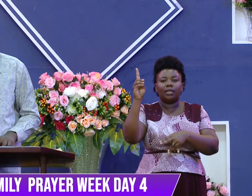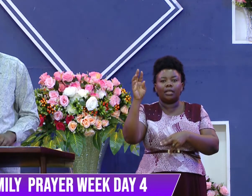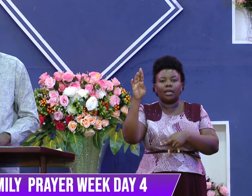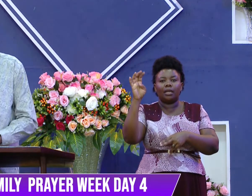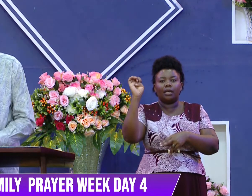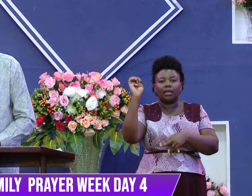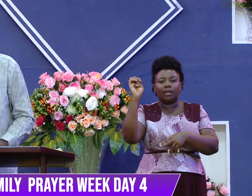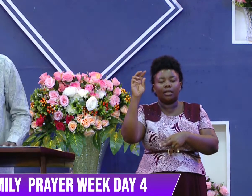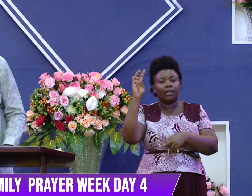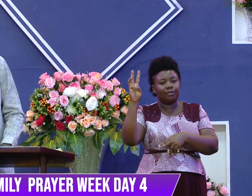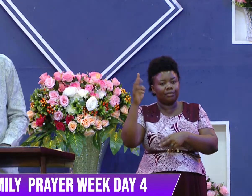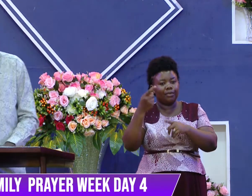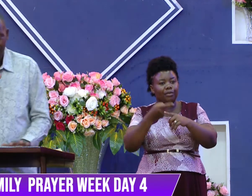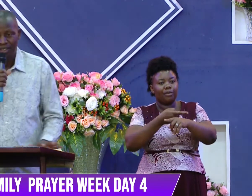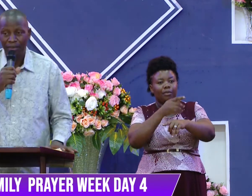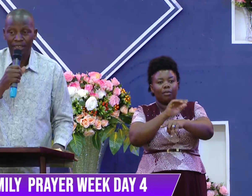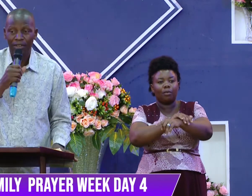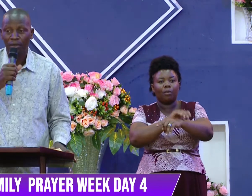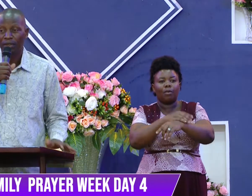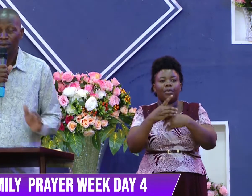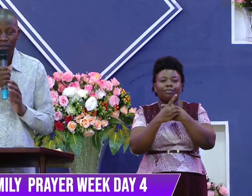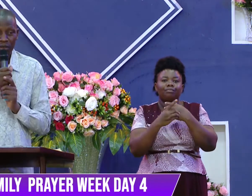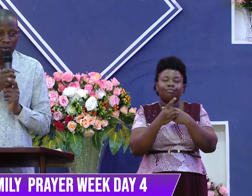Andrew Semakula is the name from